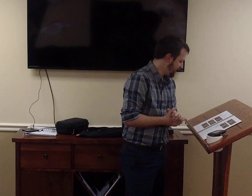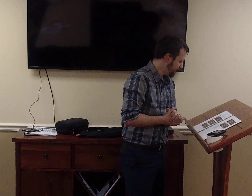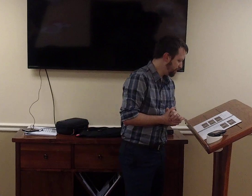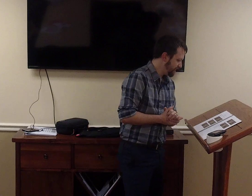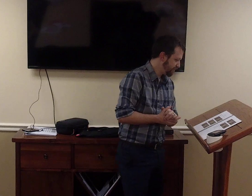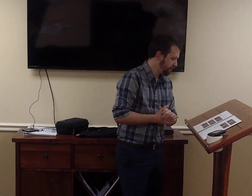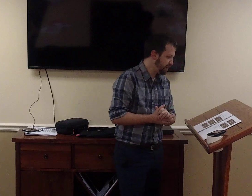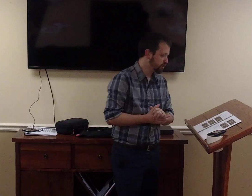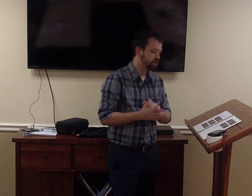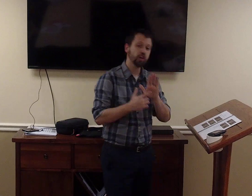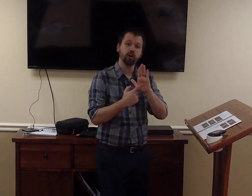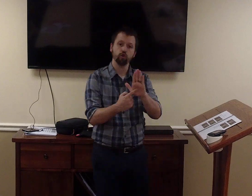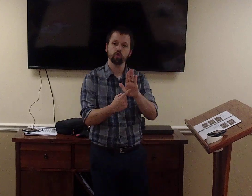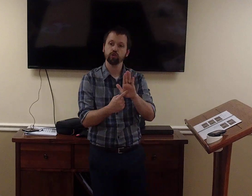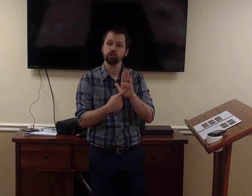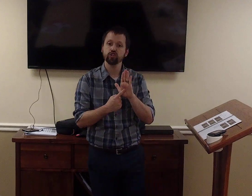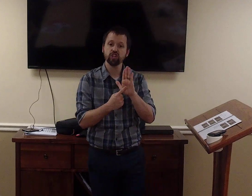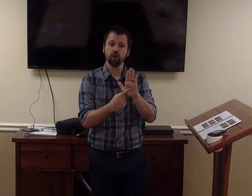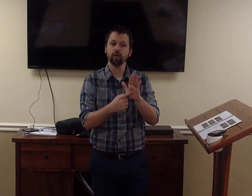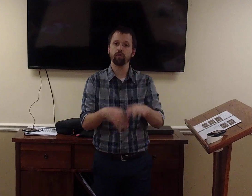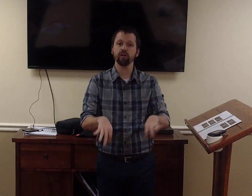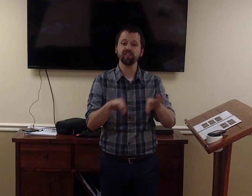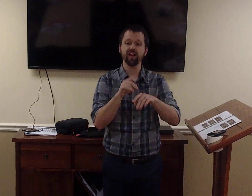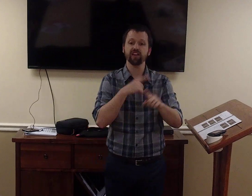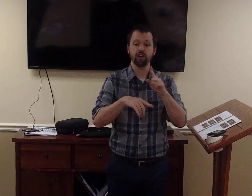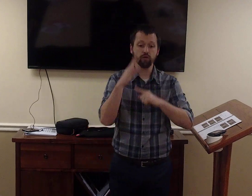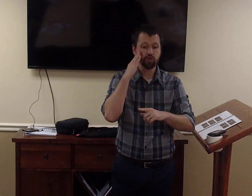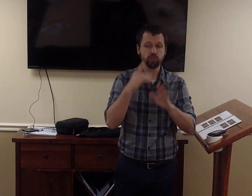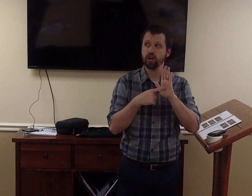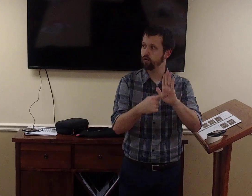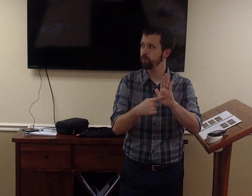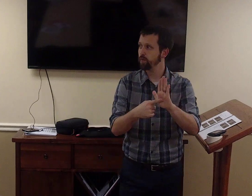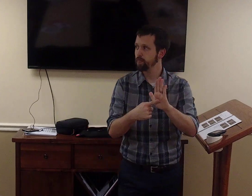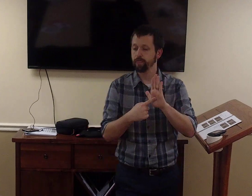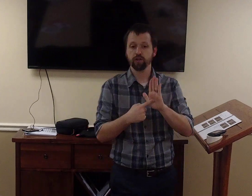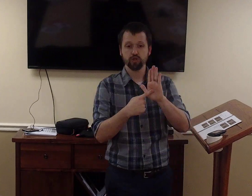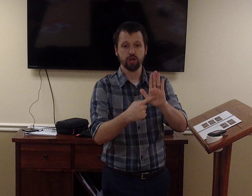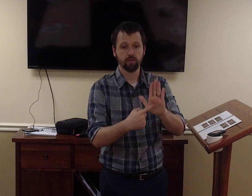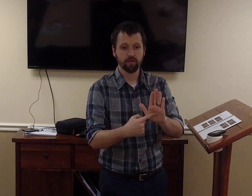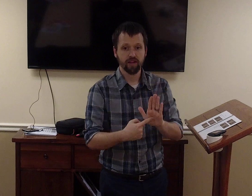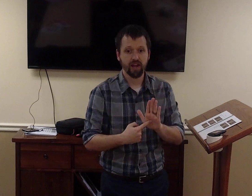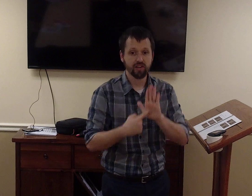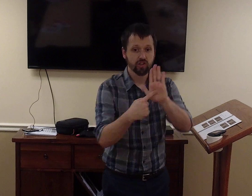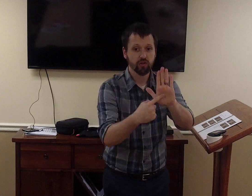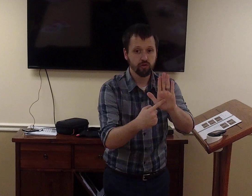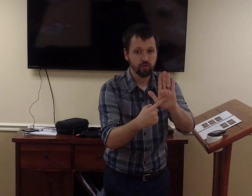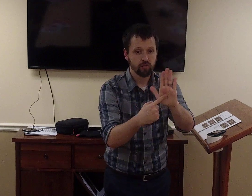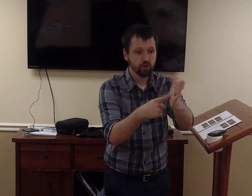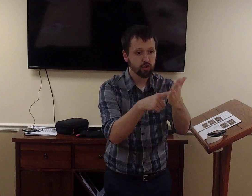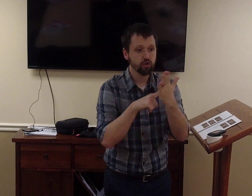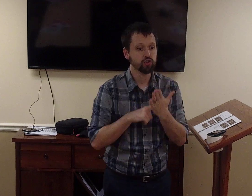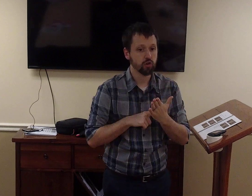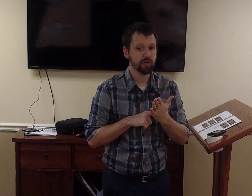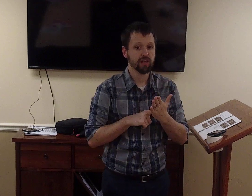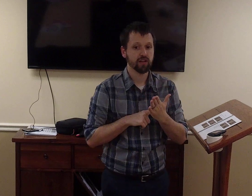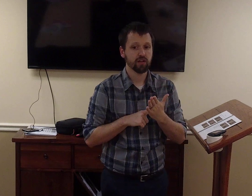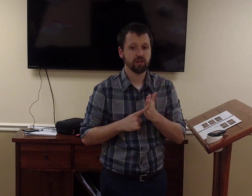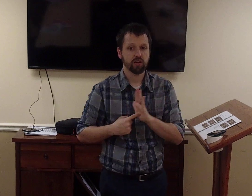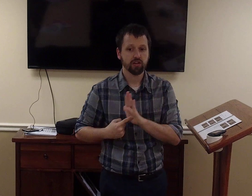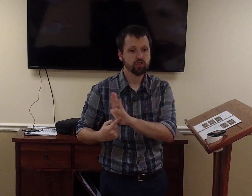So another one here, show. Show. Important sign to know. Show. Show. I show you. You show me.